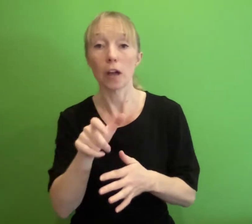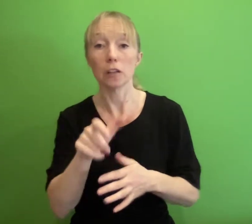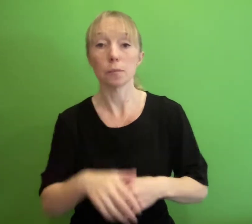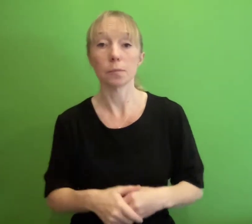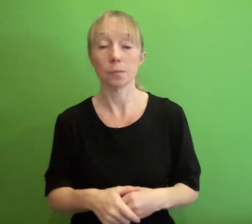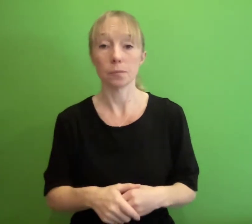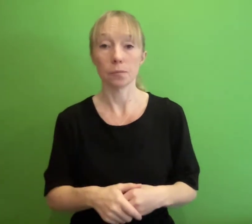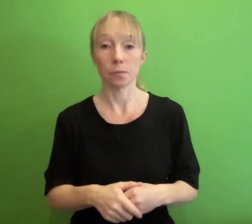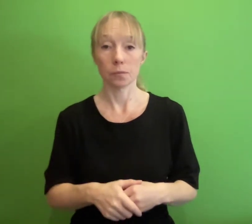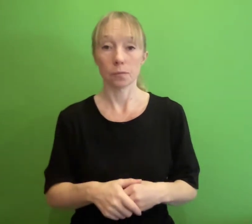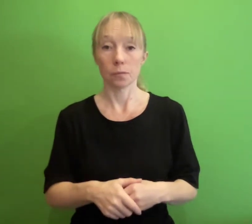1. Introduction.